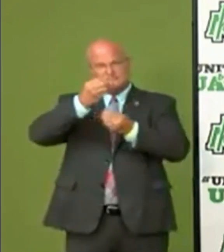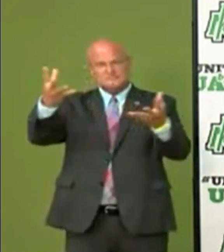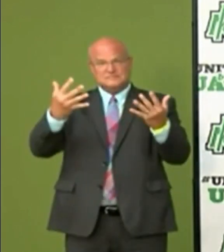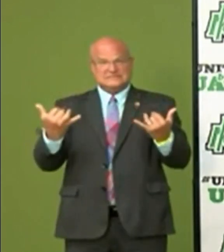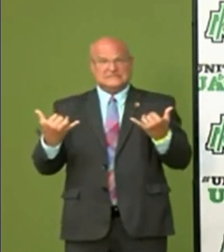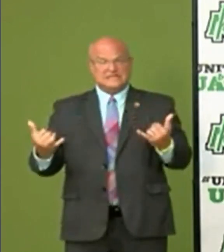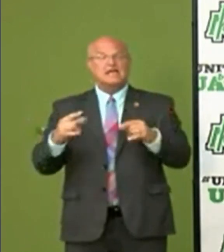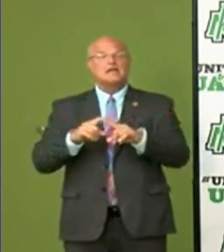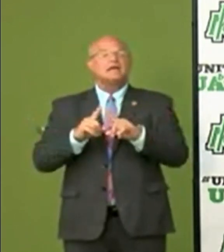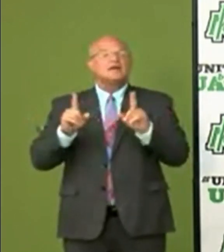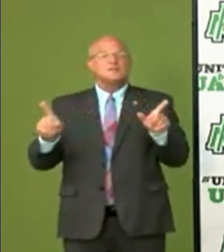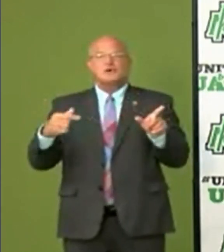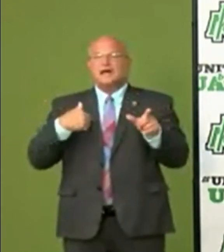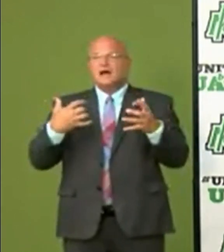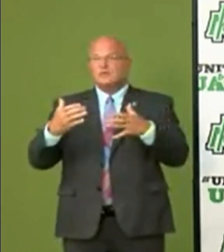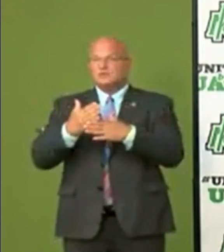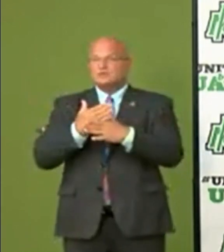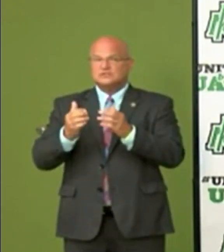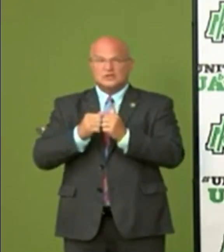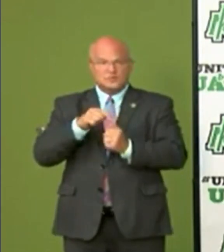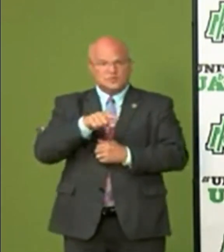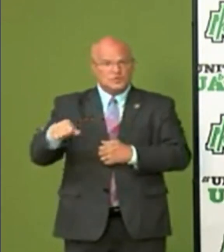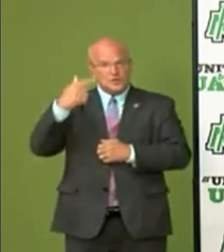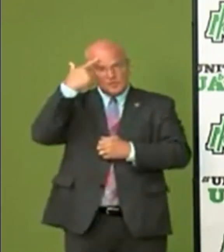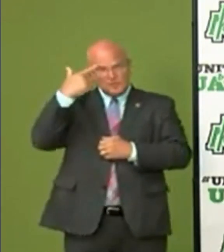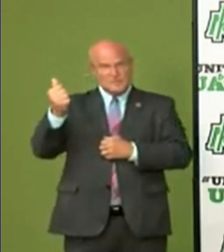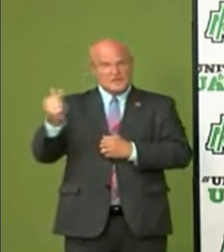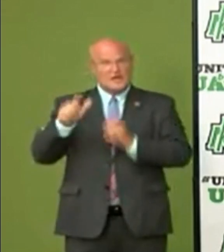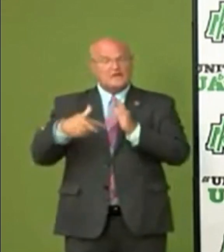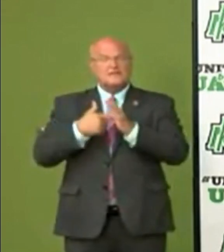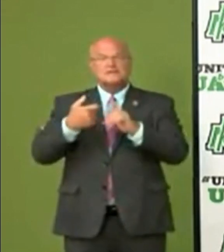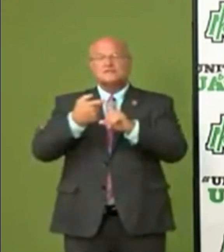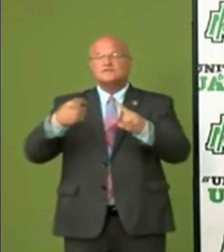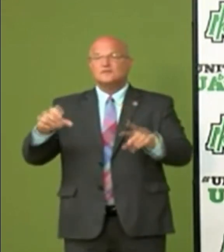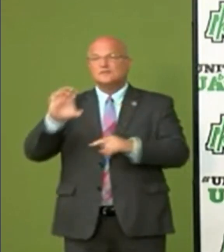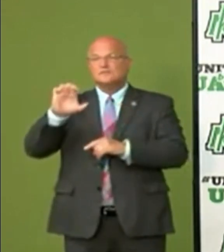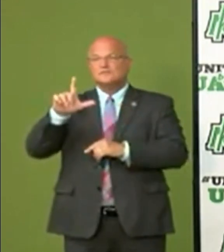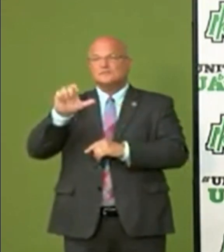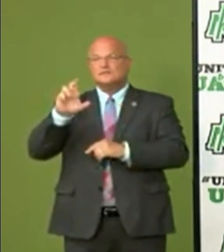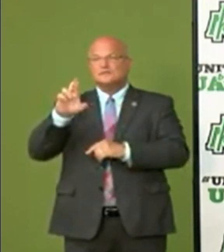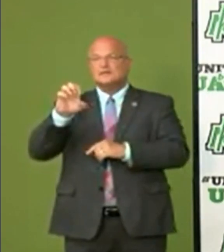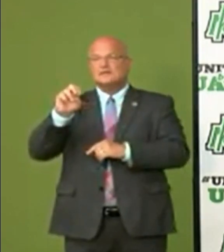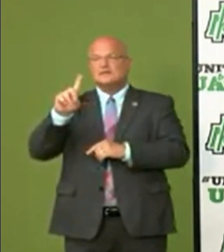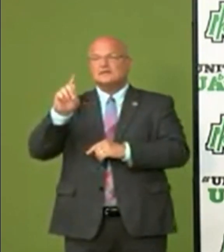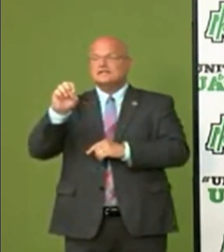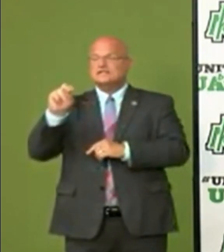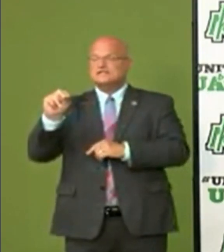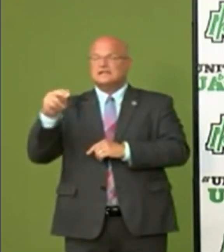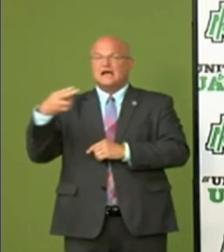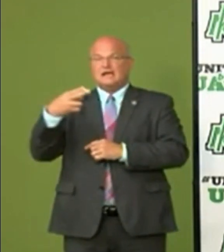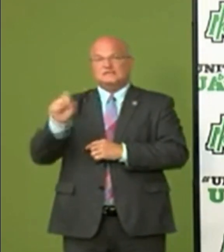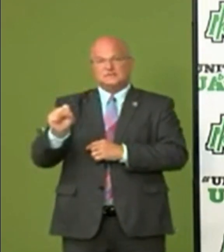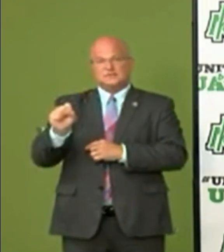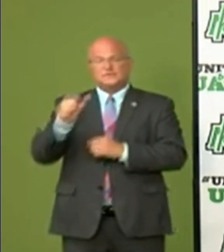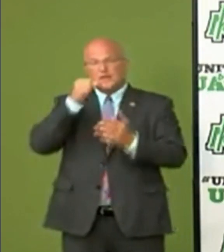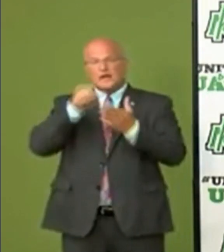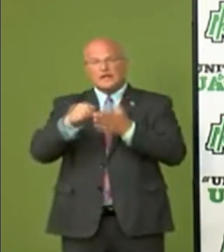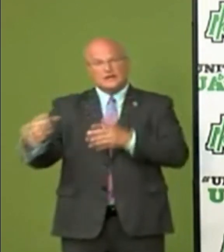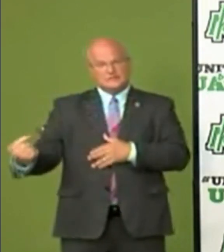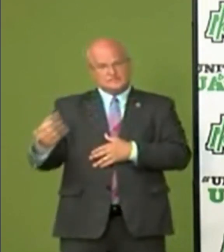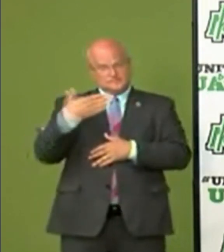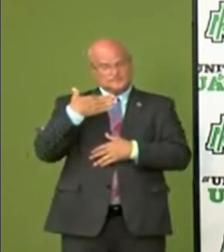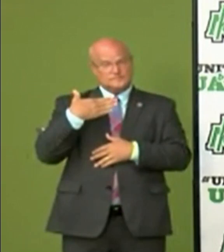heard today, but I wanted to share this because this is from Clarendon High School, and a letter that I